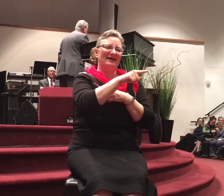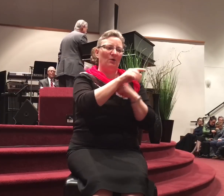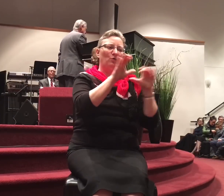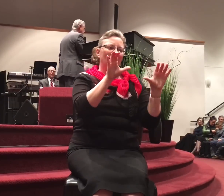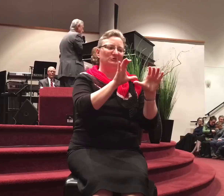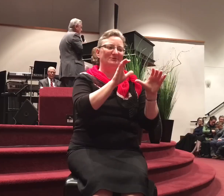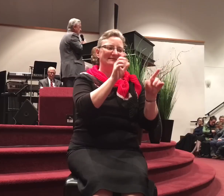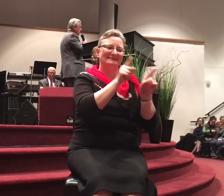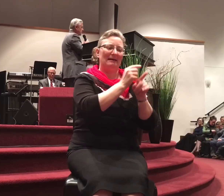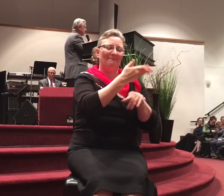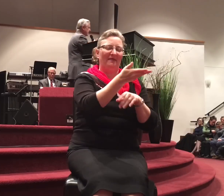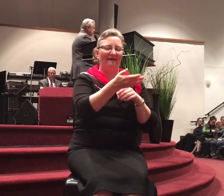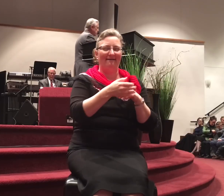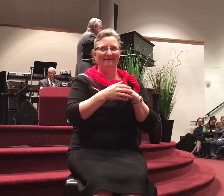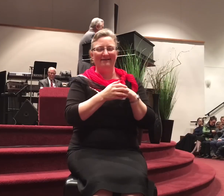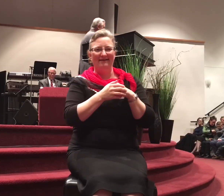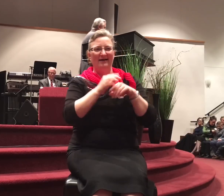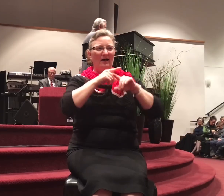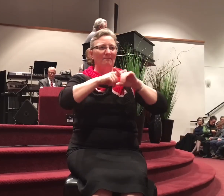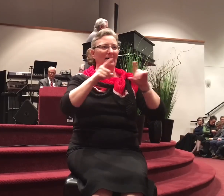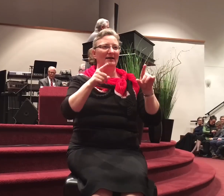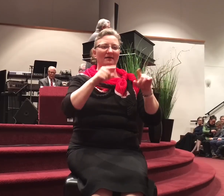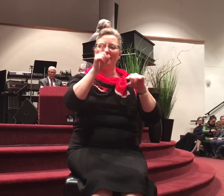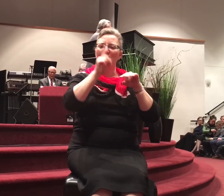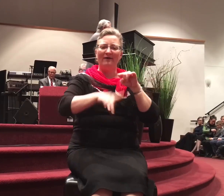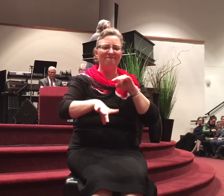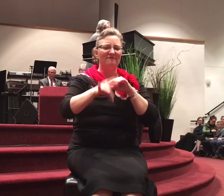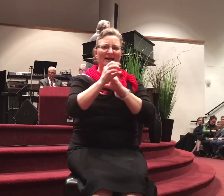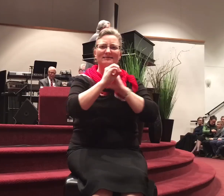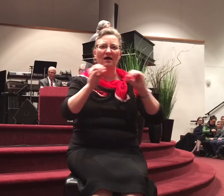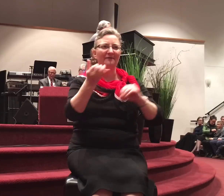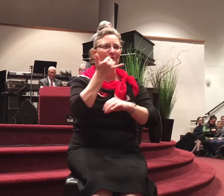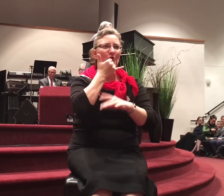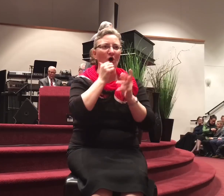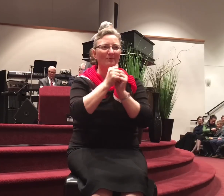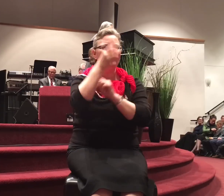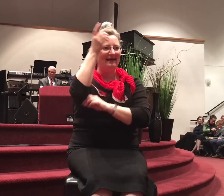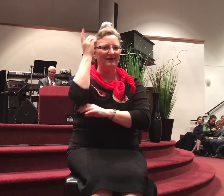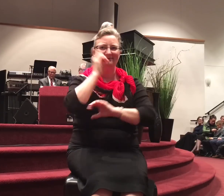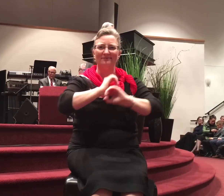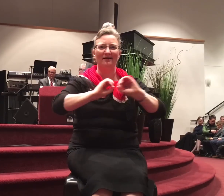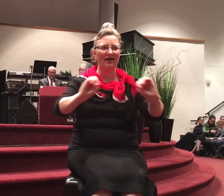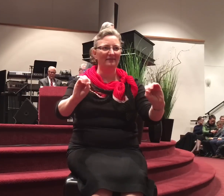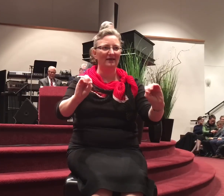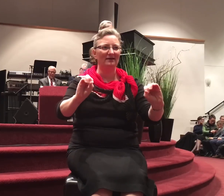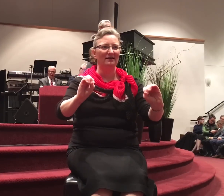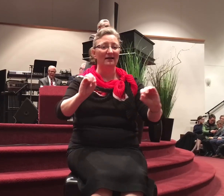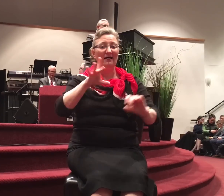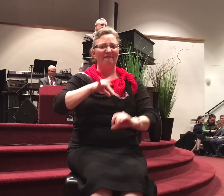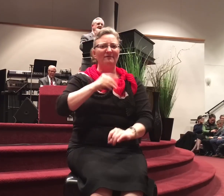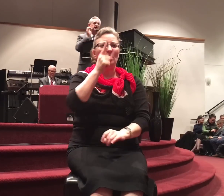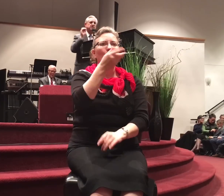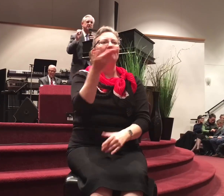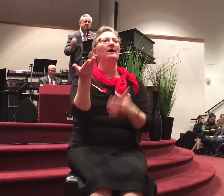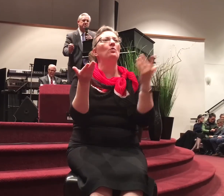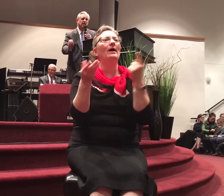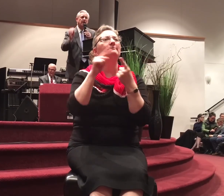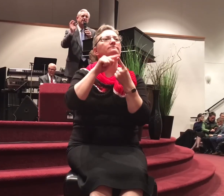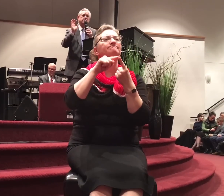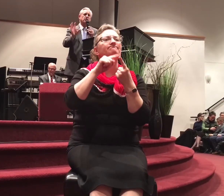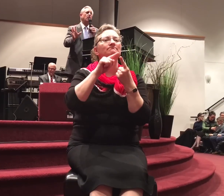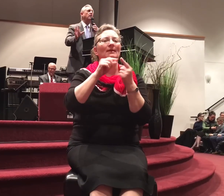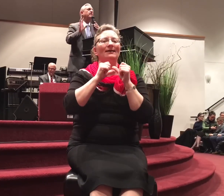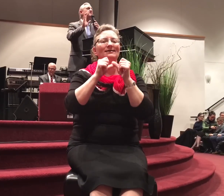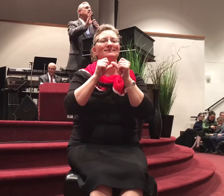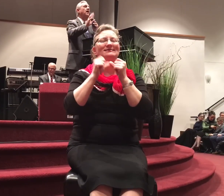position. But they could not find anything he was doing wrong. The only thing they could find on him, he